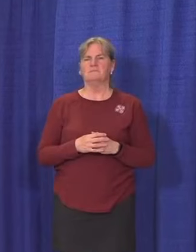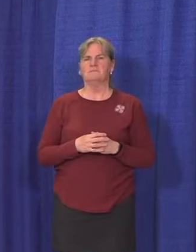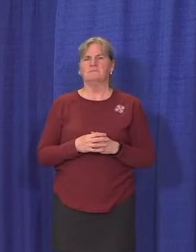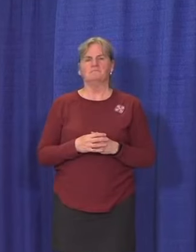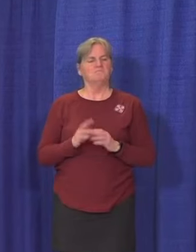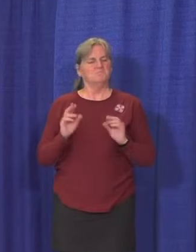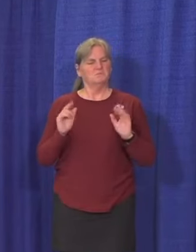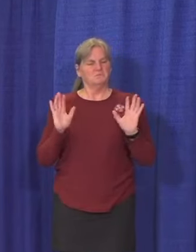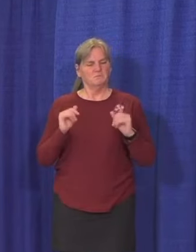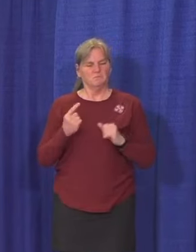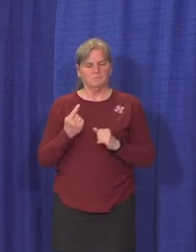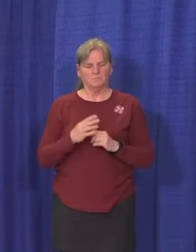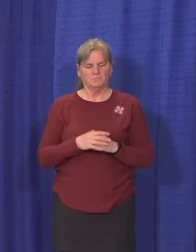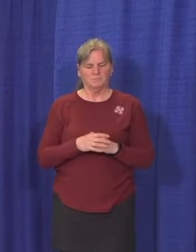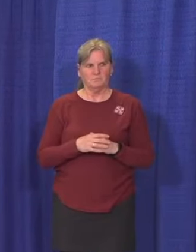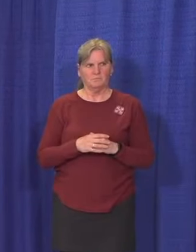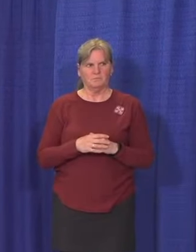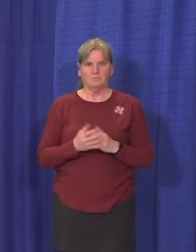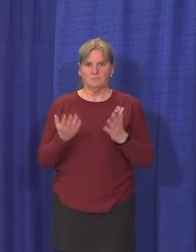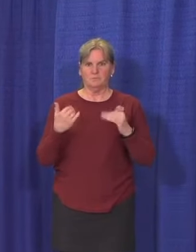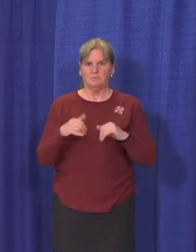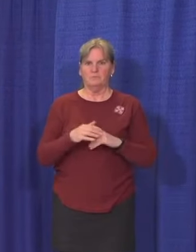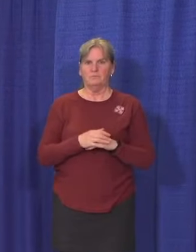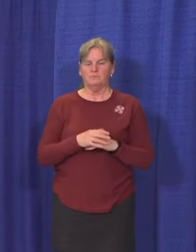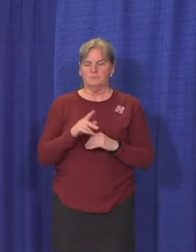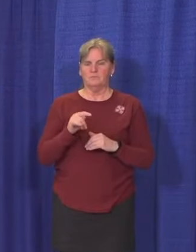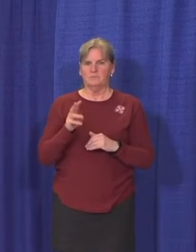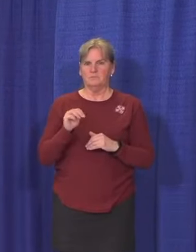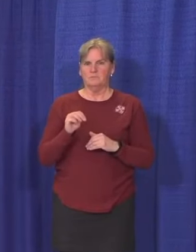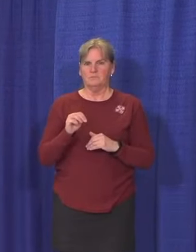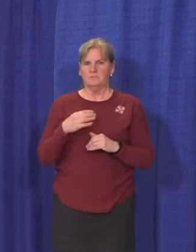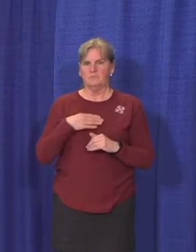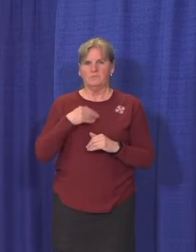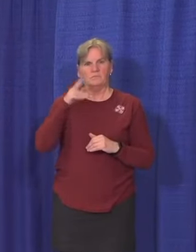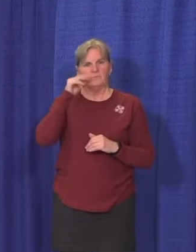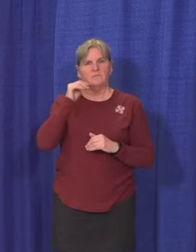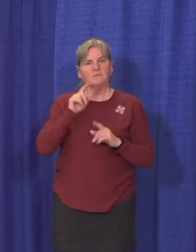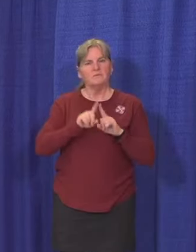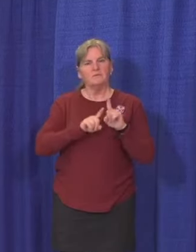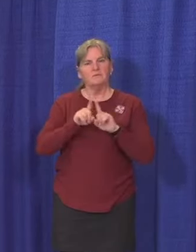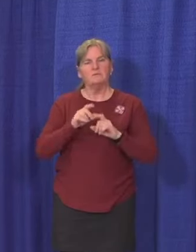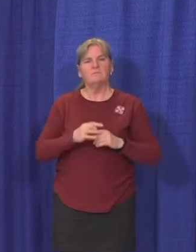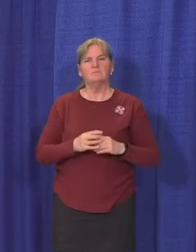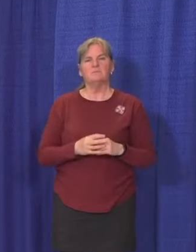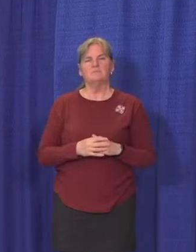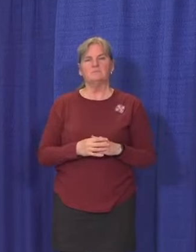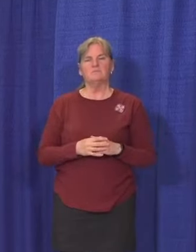No, that's it for me. Thank you. Thank you. We'll move to Tim, Whitehorse Star.